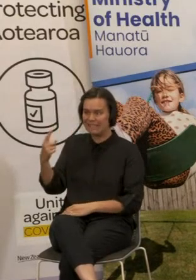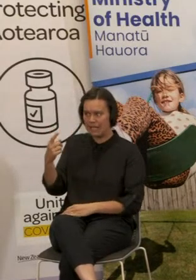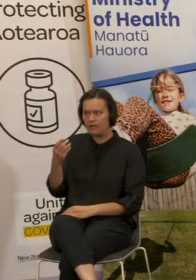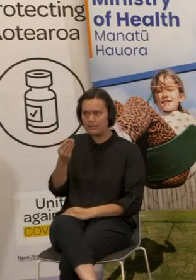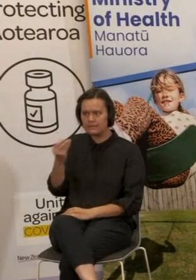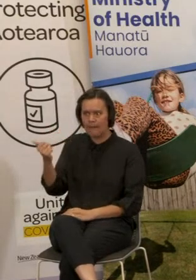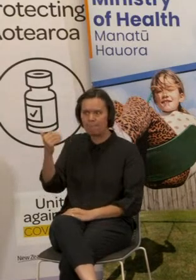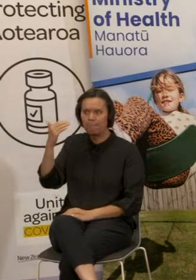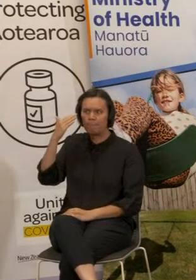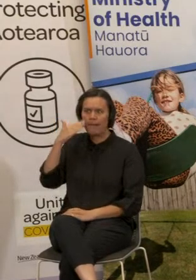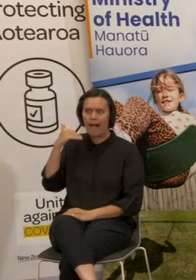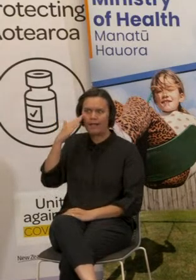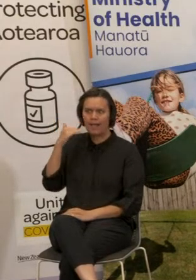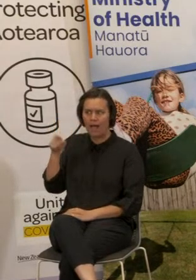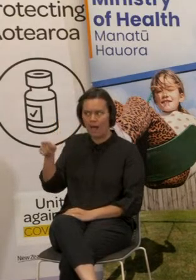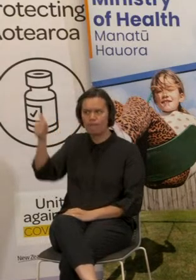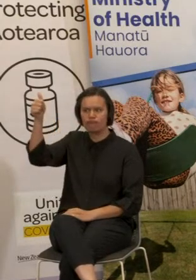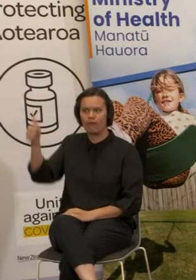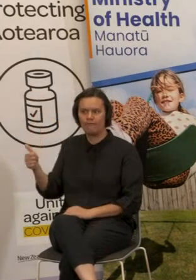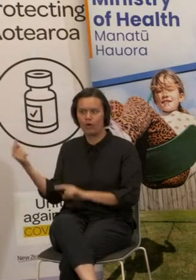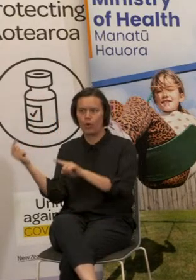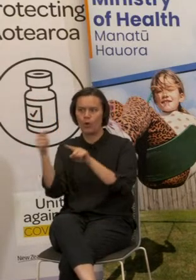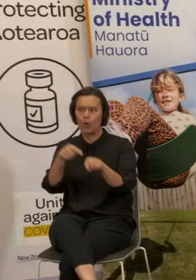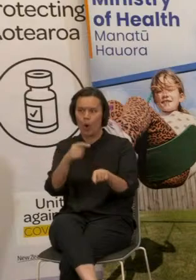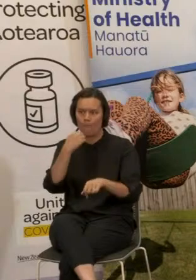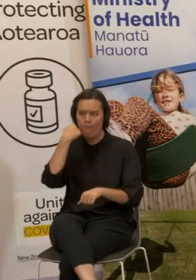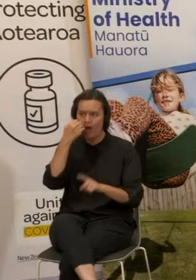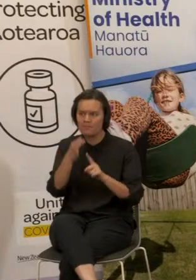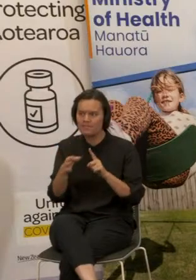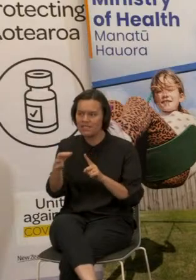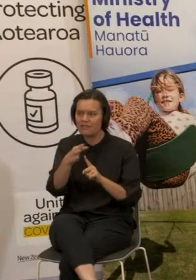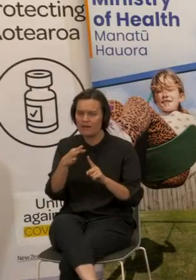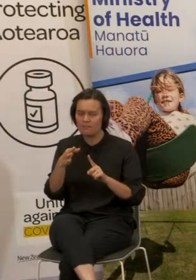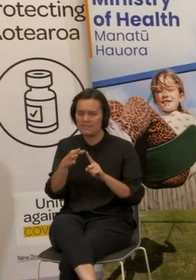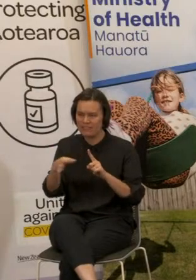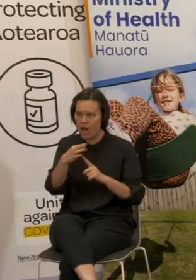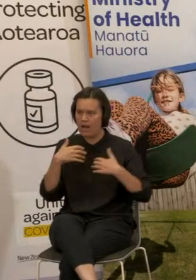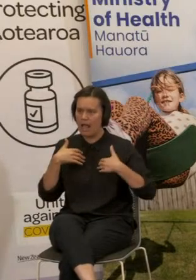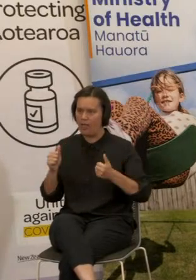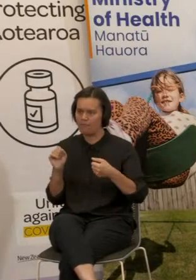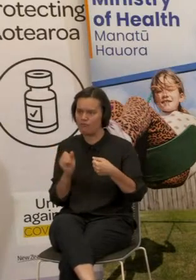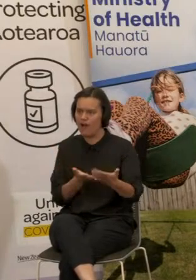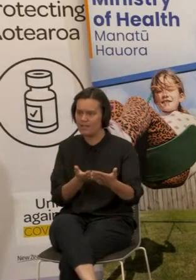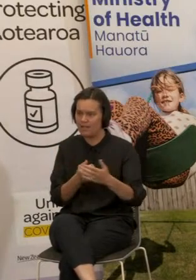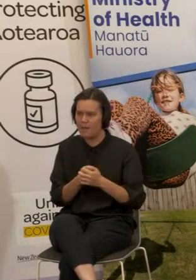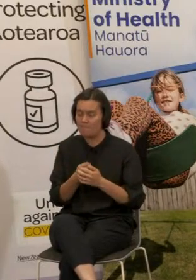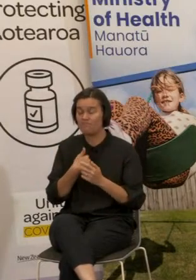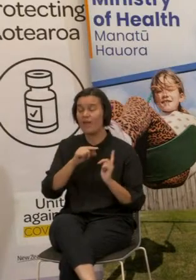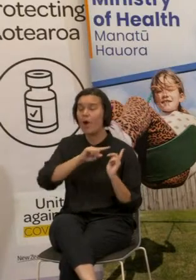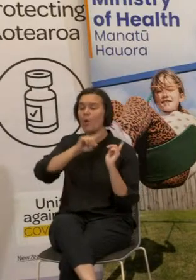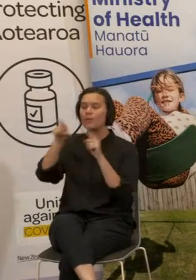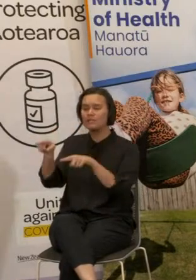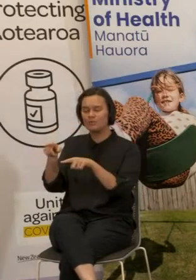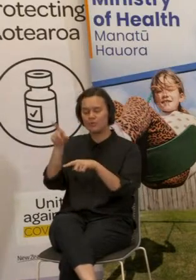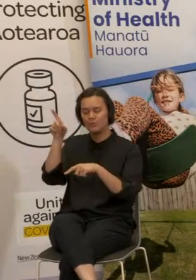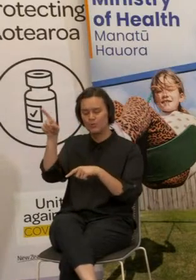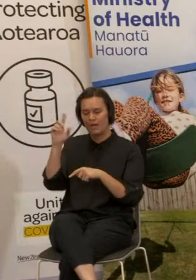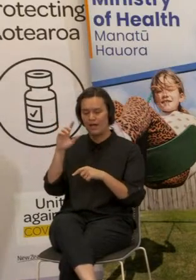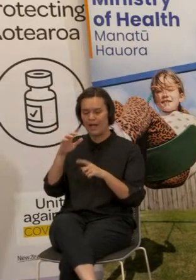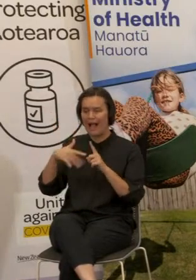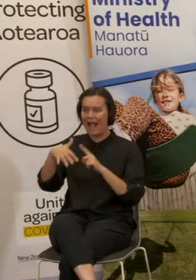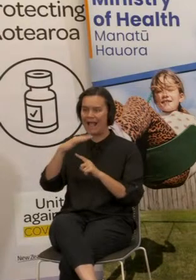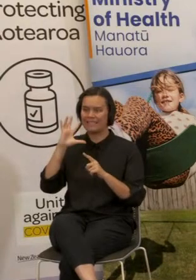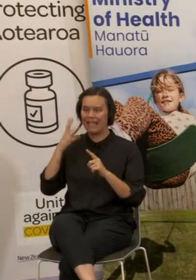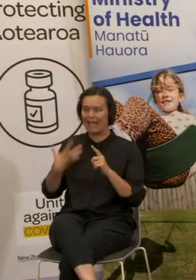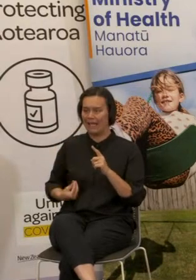preferencing the Māori and the Pacific health provider. I was in Whangarei at Jeff Milner's Ngāti Hine practice, and I was chatting to the people who had